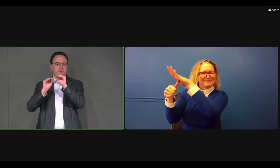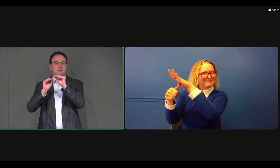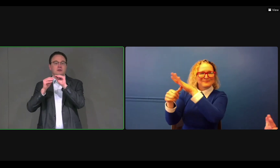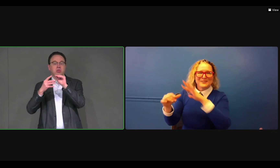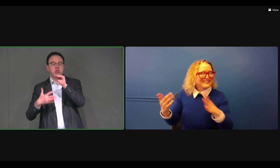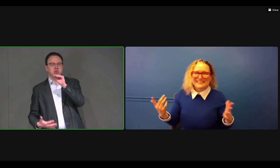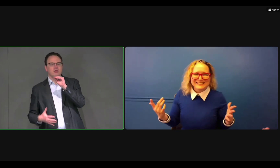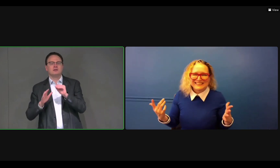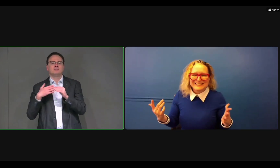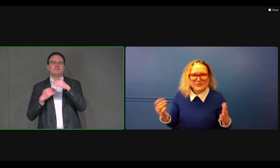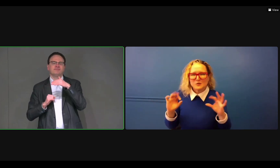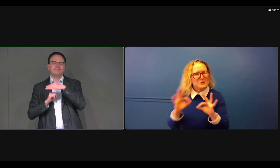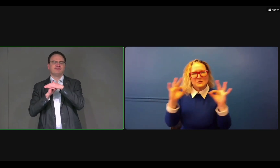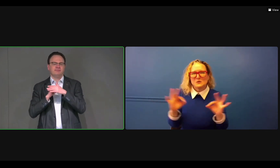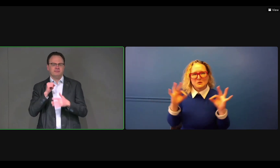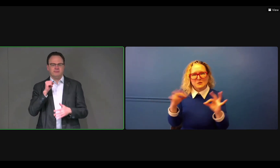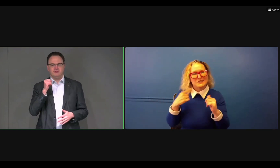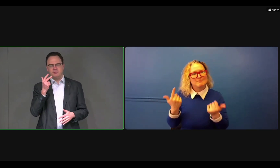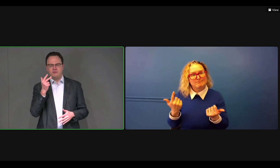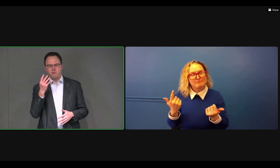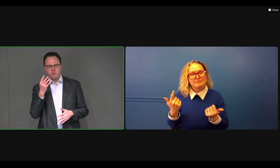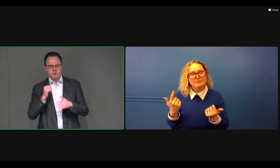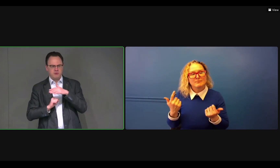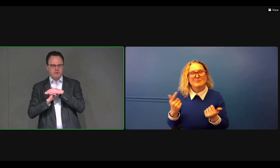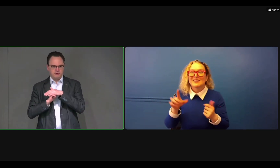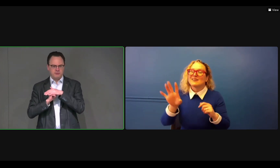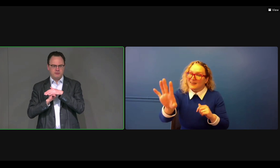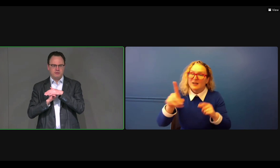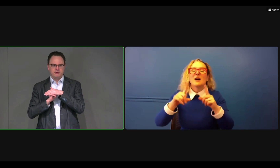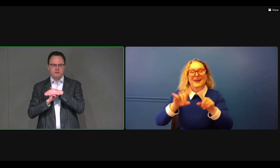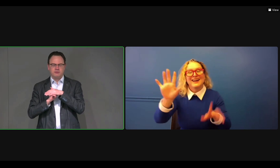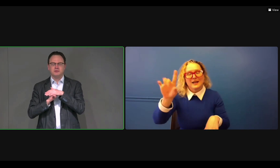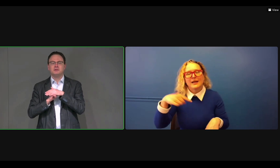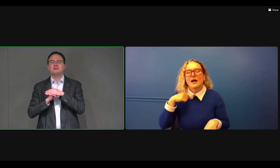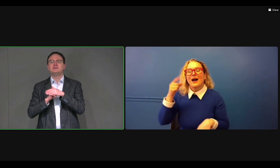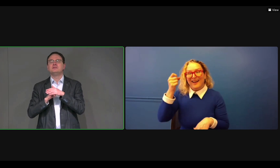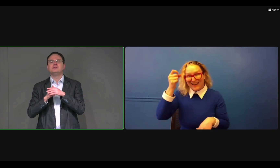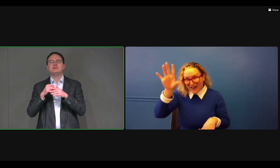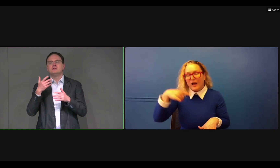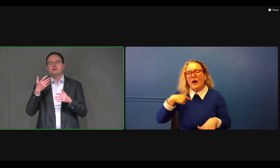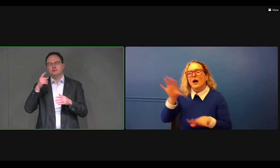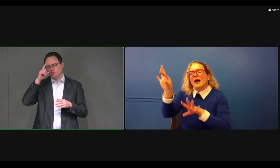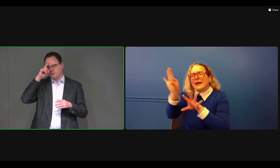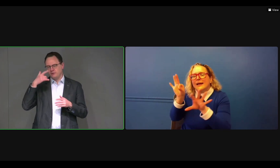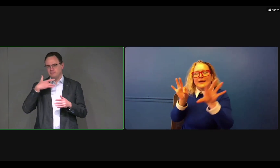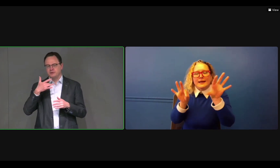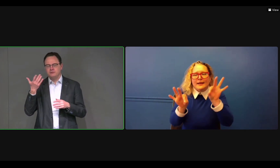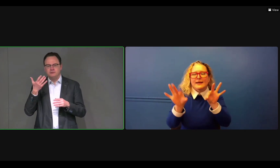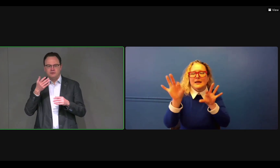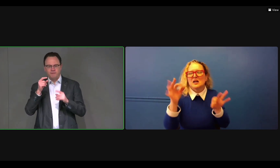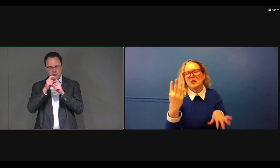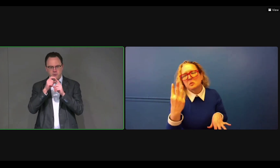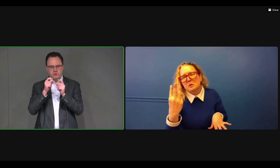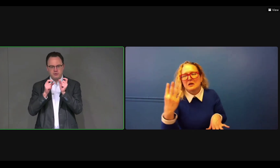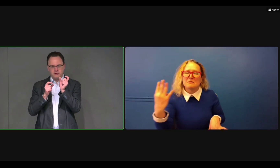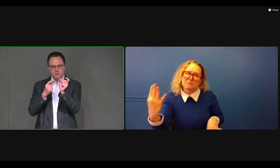sign. All of the signs should have equal clout, but we maximized that at about 3 or 4 variations. We didn't want to have 20